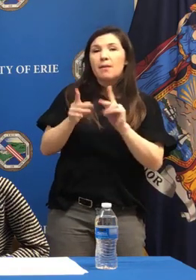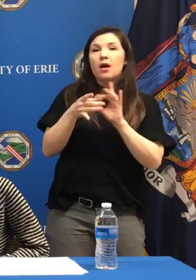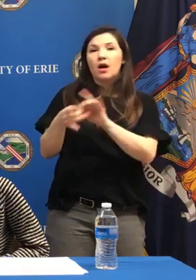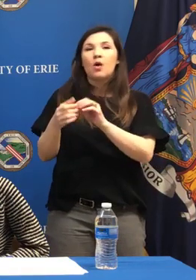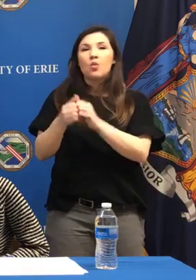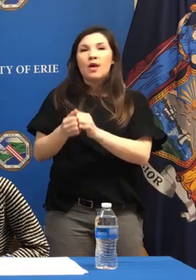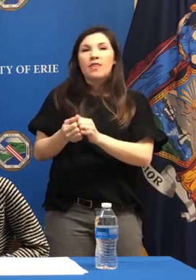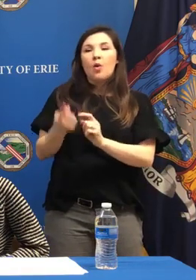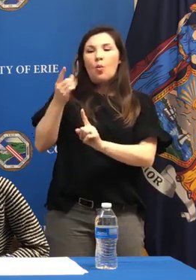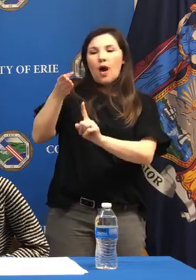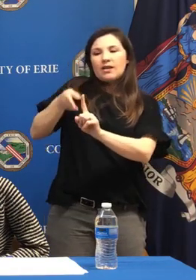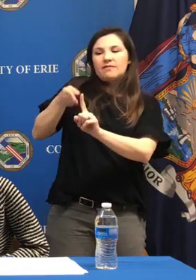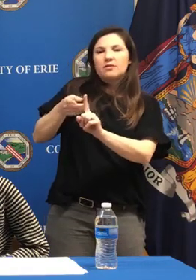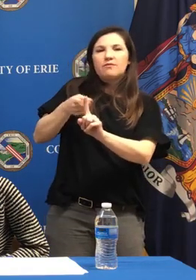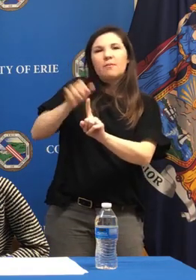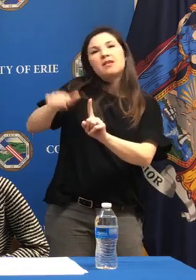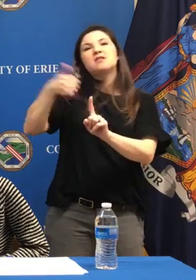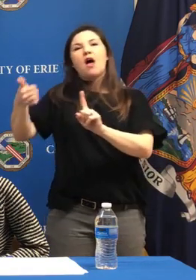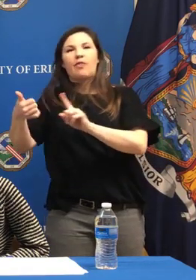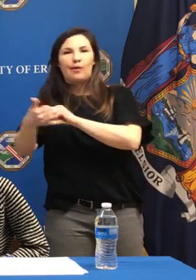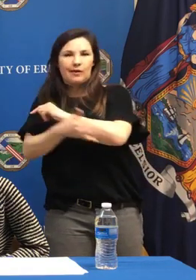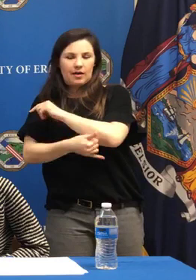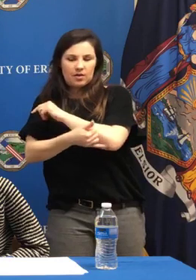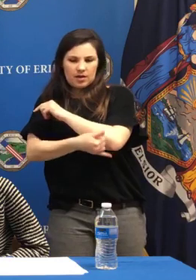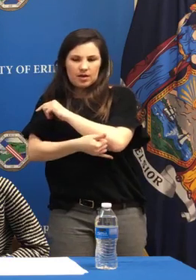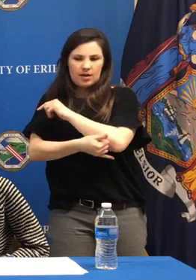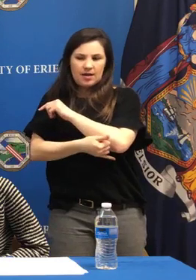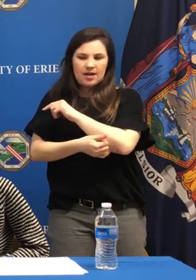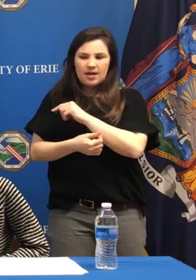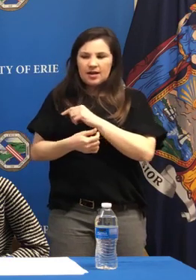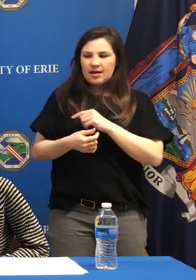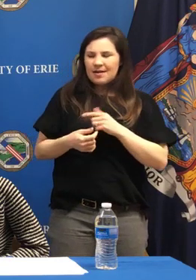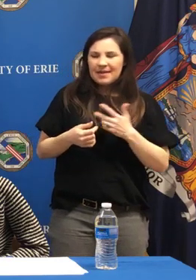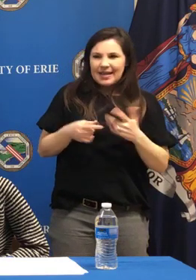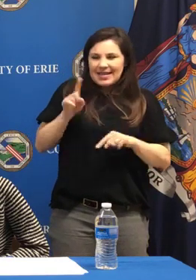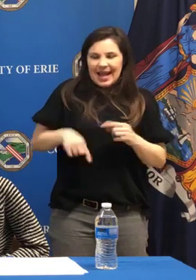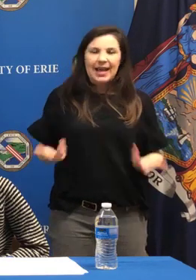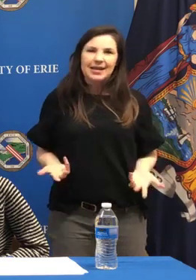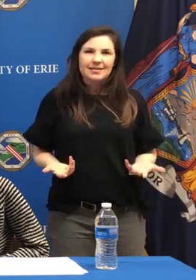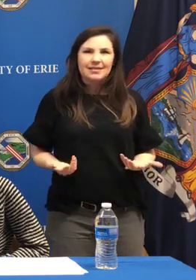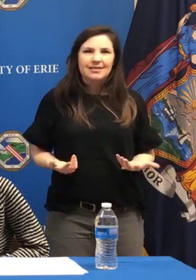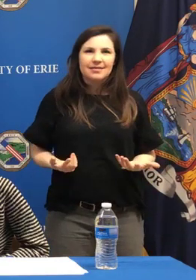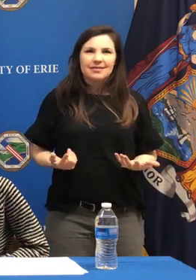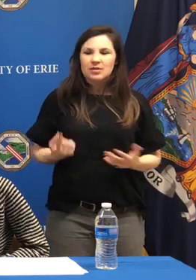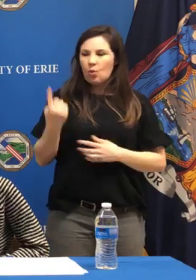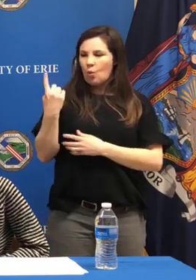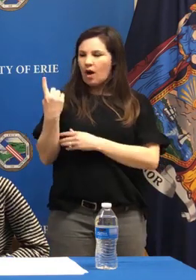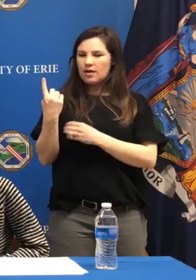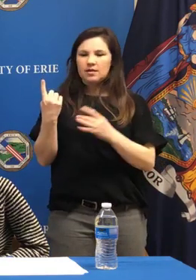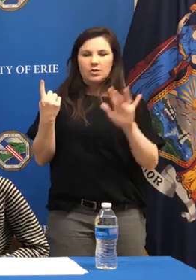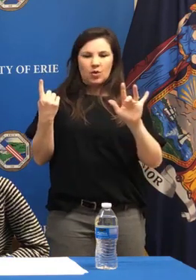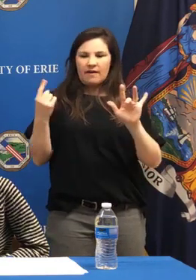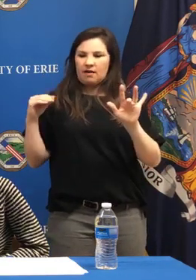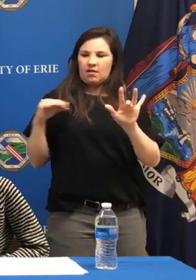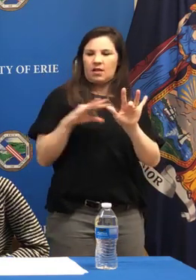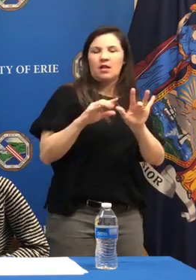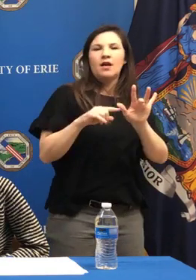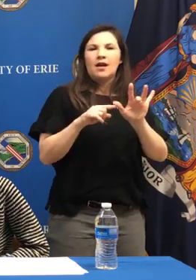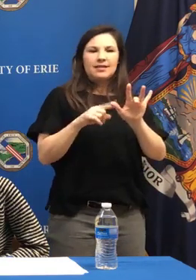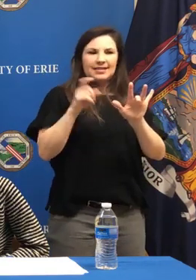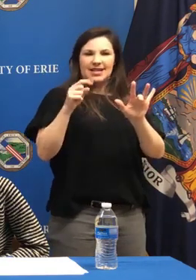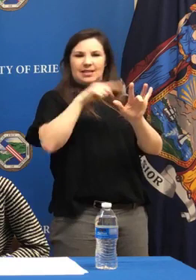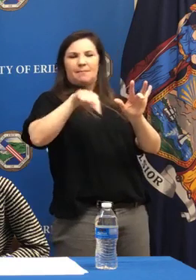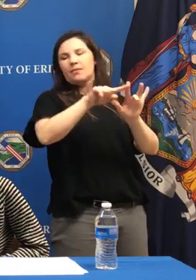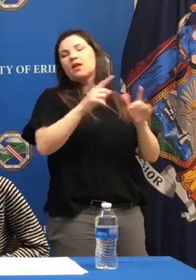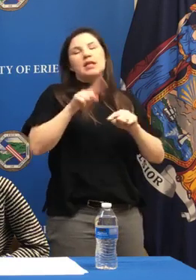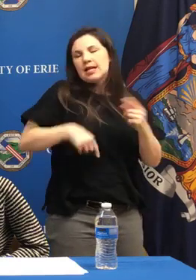one individual in another county, and I was just, no, we can't. We need to be able to do these tests here for our people.